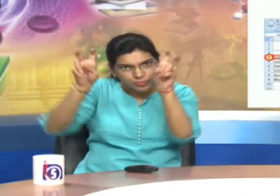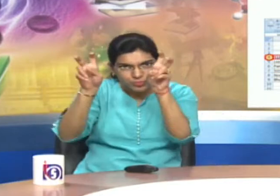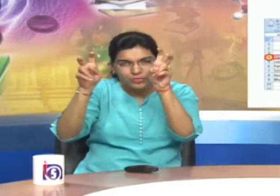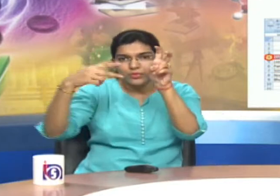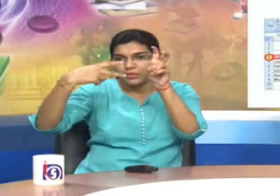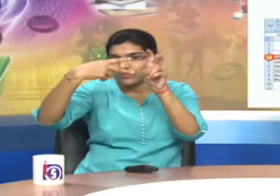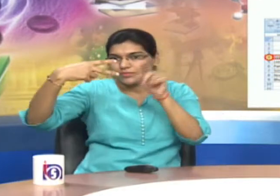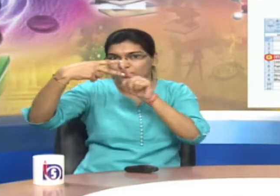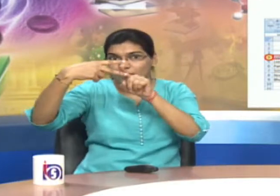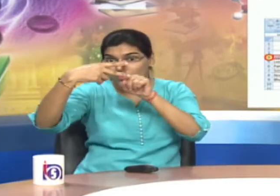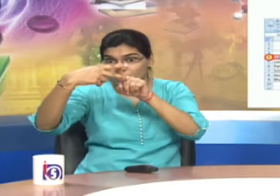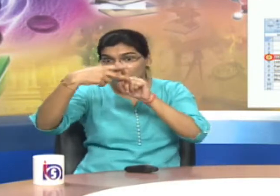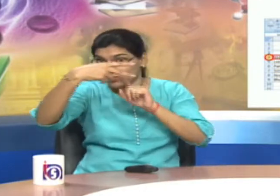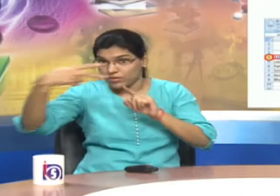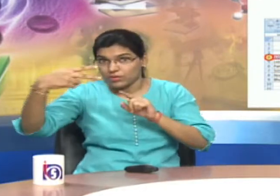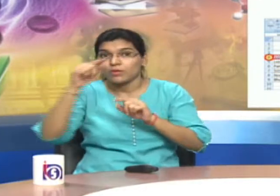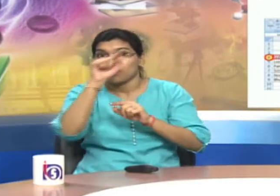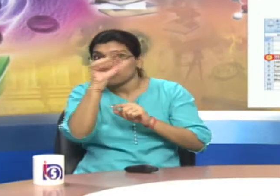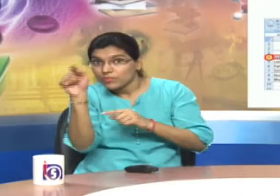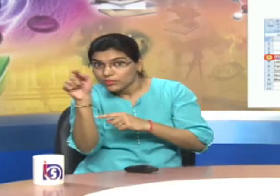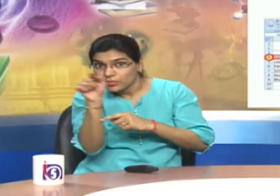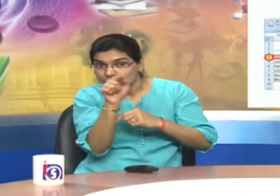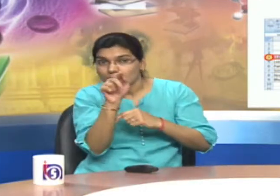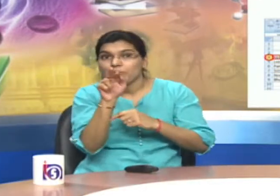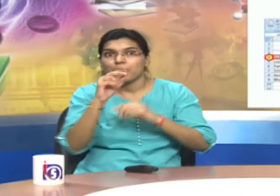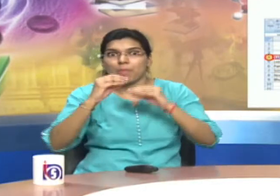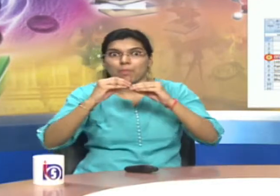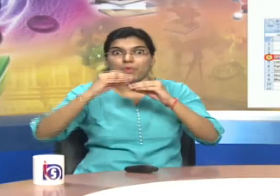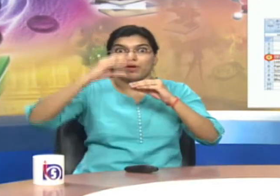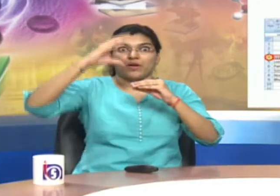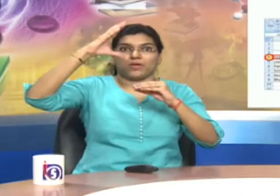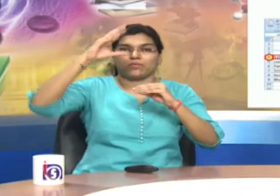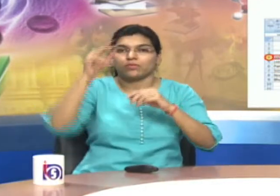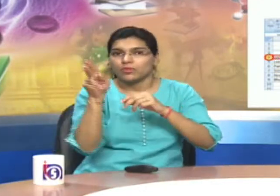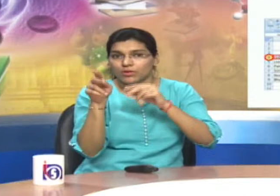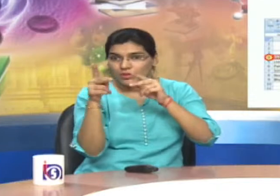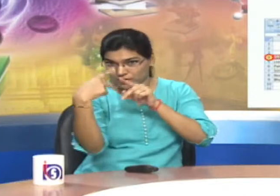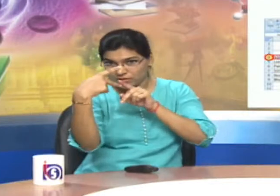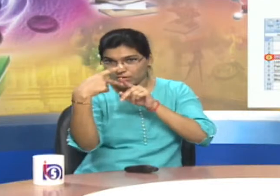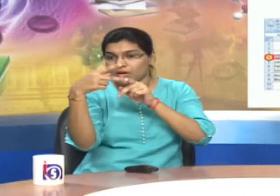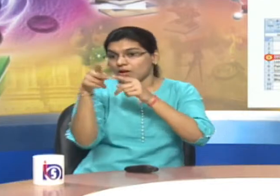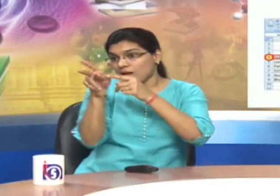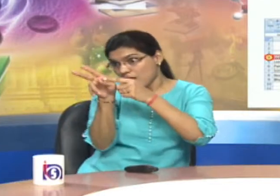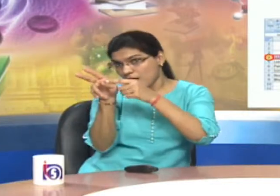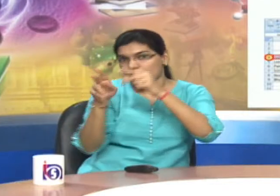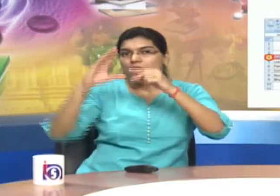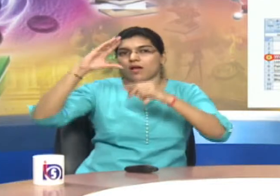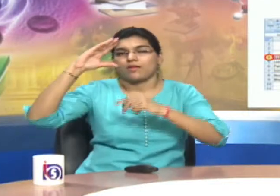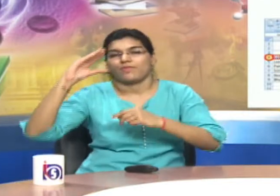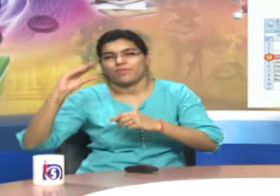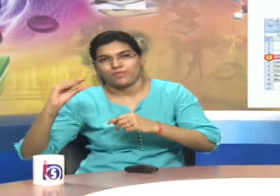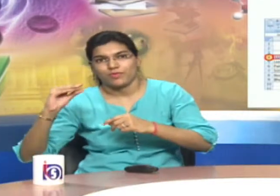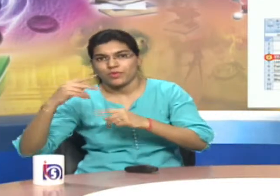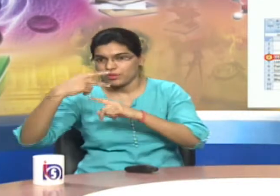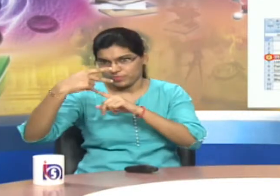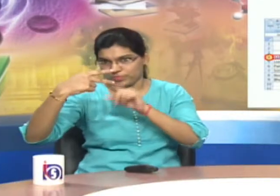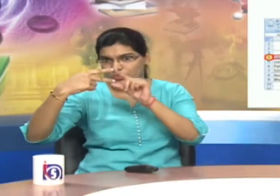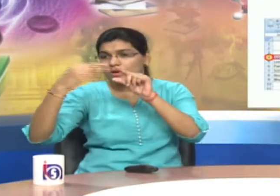Like you already have mentioned in the function bar, it should be more than 70 or